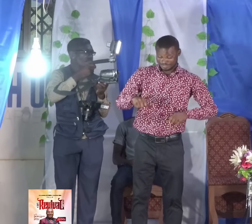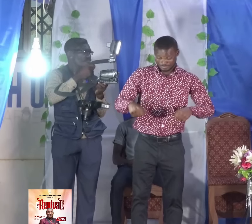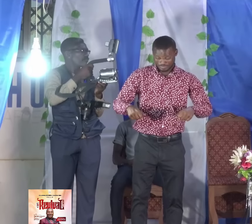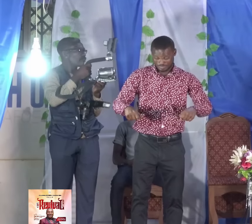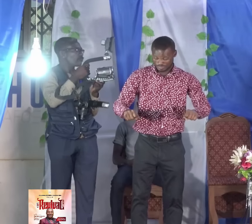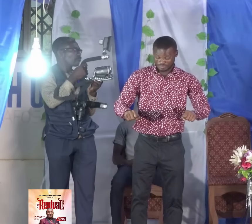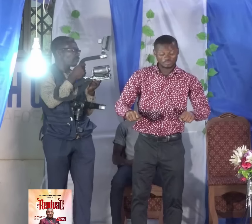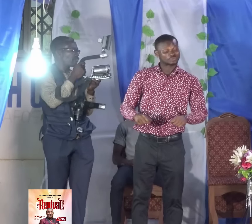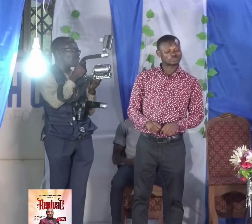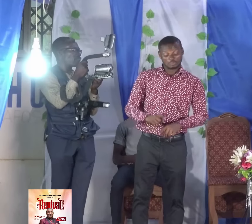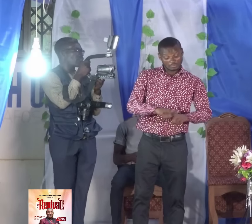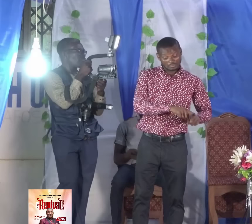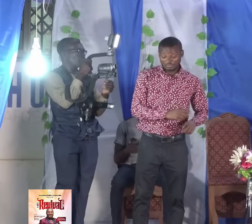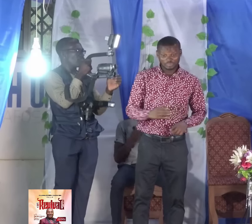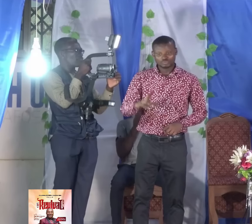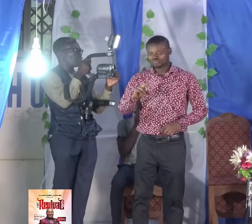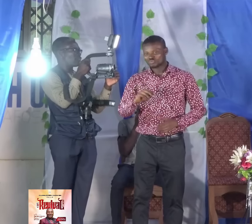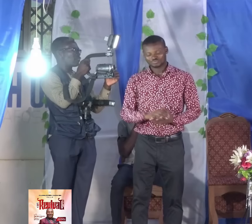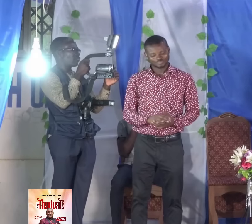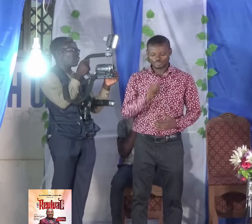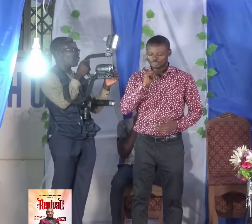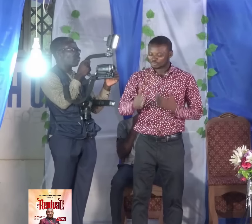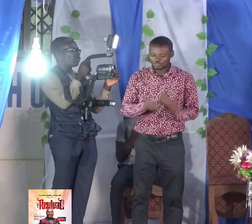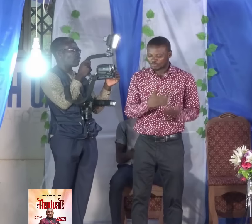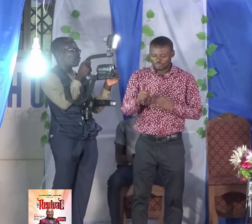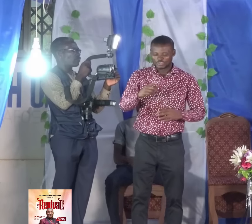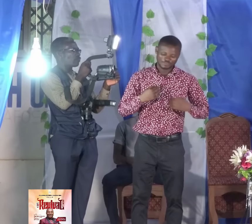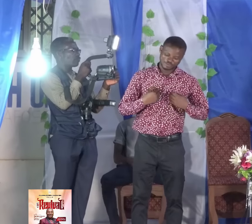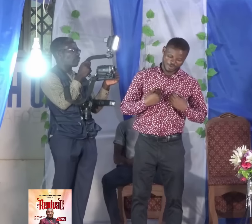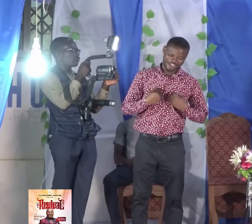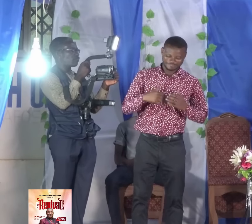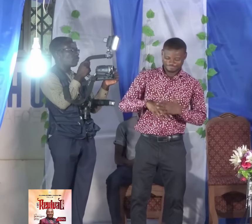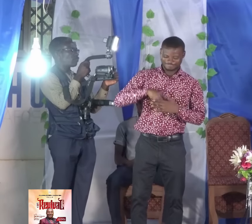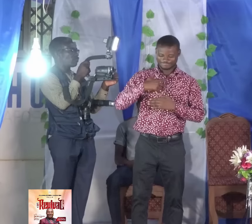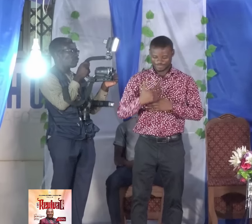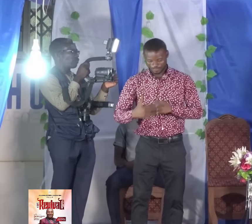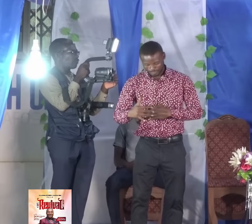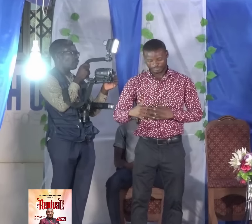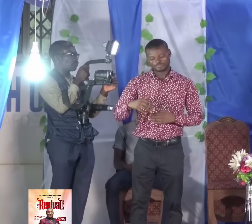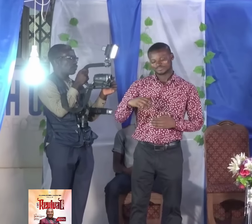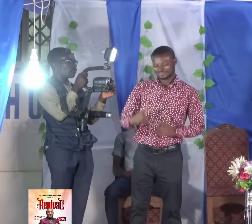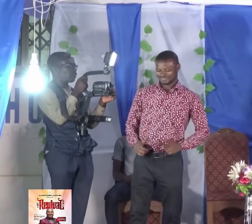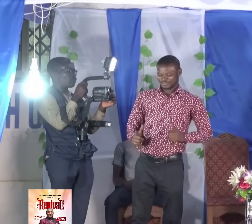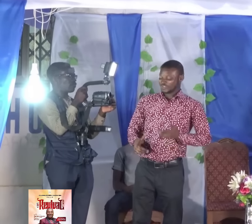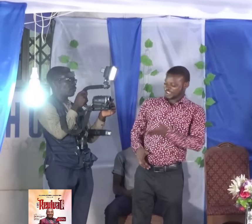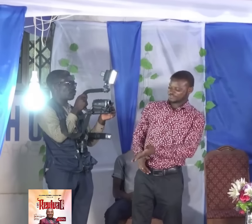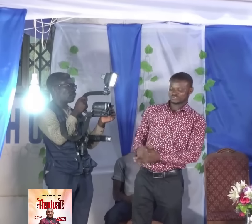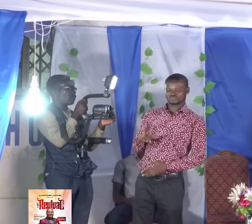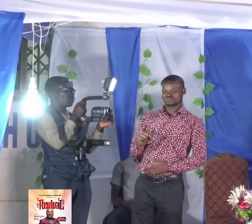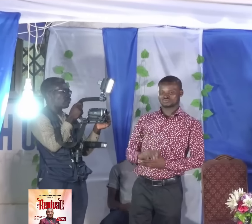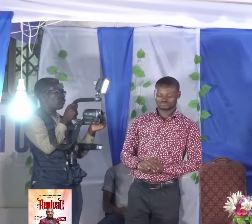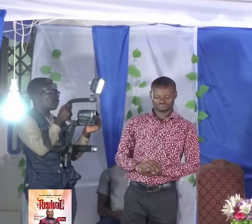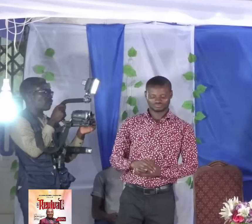when you panya, I'm an abusuomo and an enquawo. The real say, O Yansa for